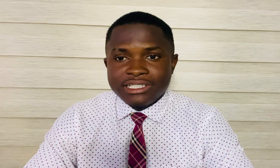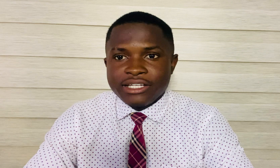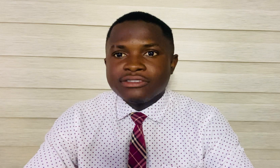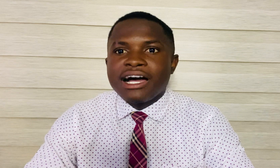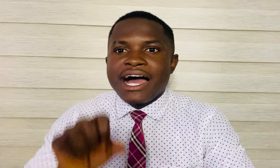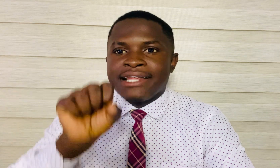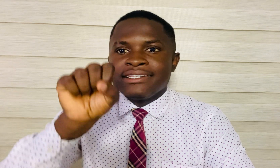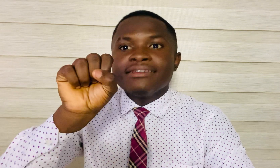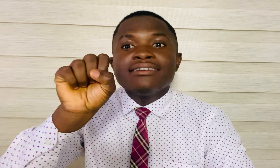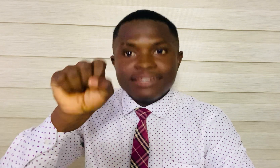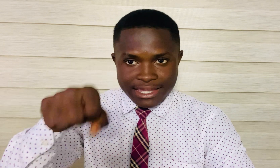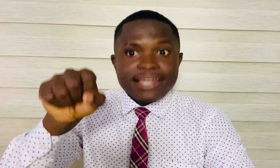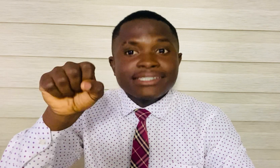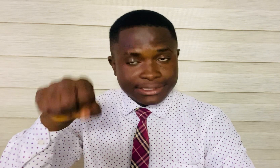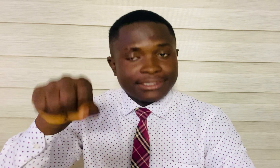to add yes,